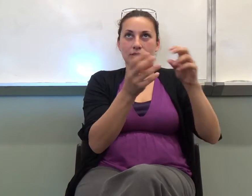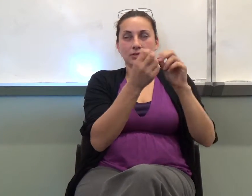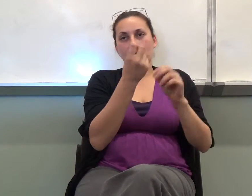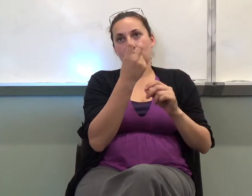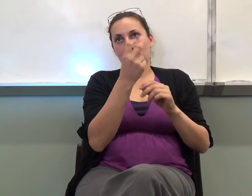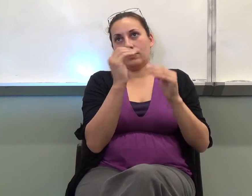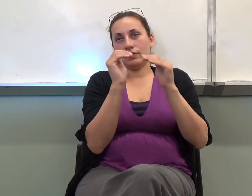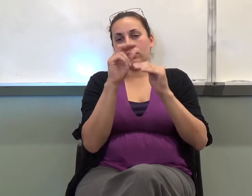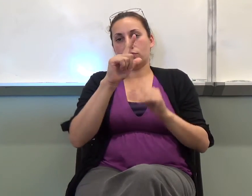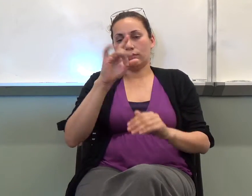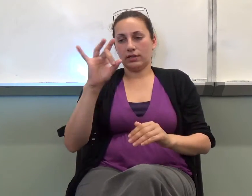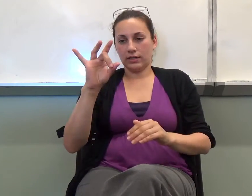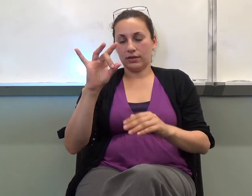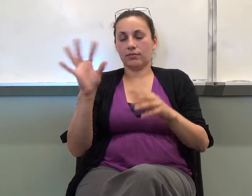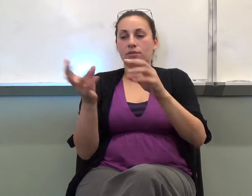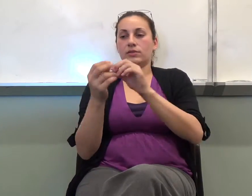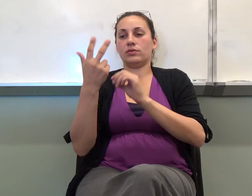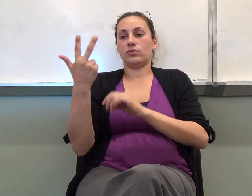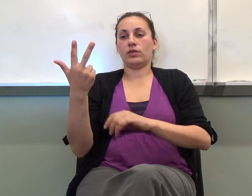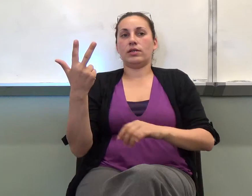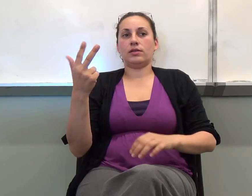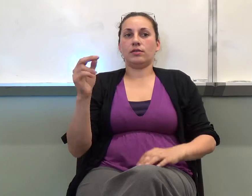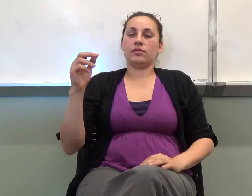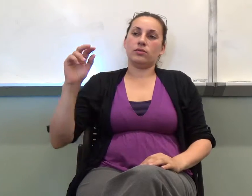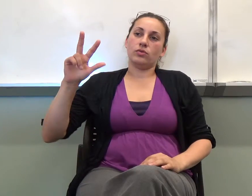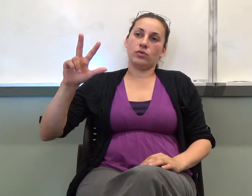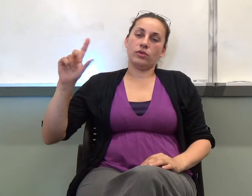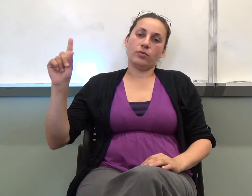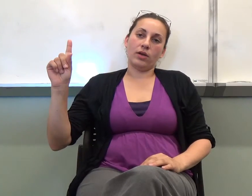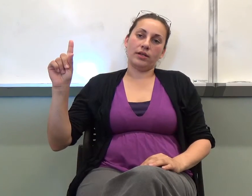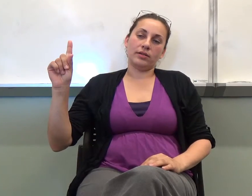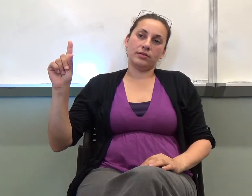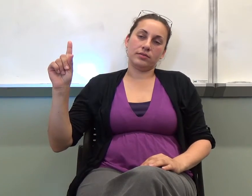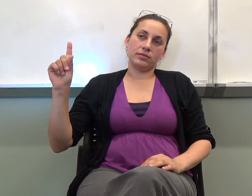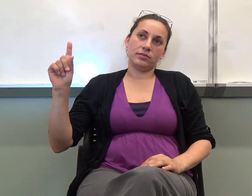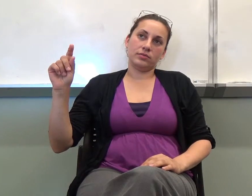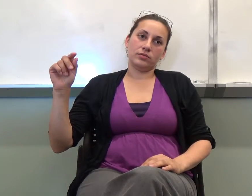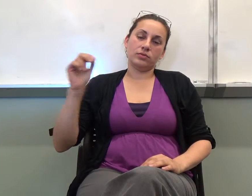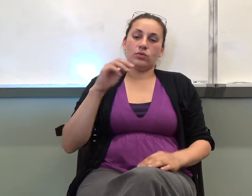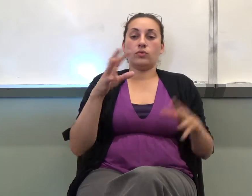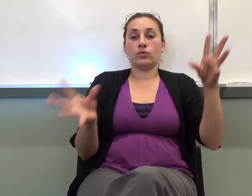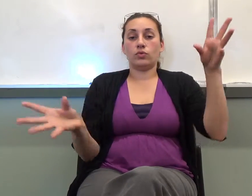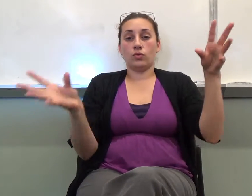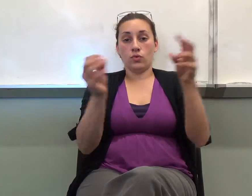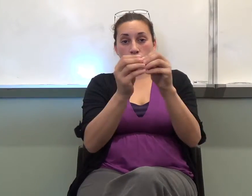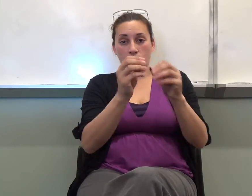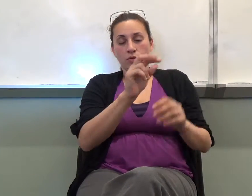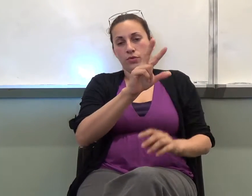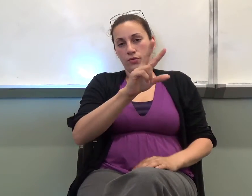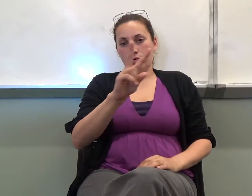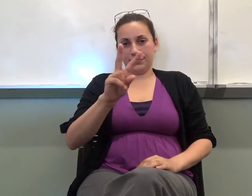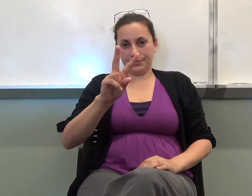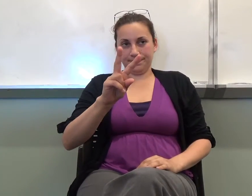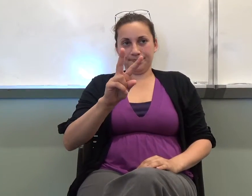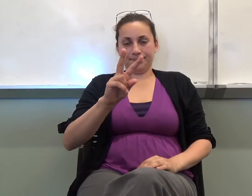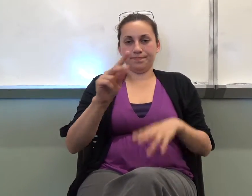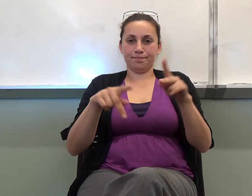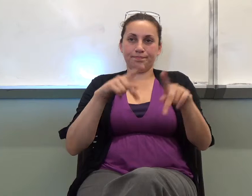28, and 3 is 31, and 1 is 32. Huh? So there's 32 people in the